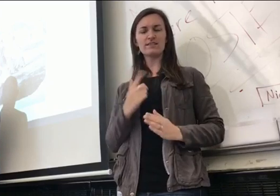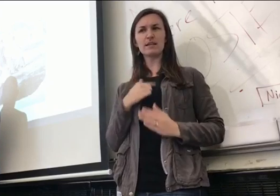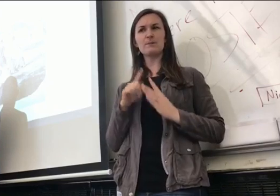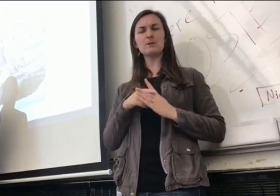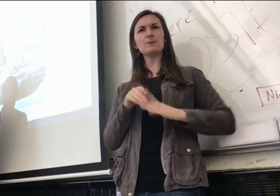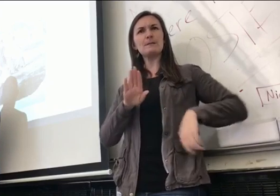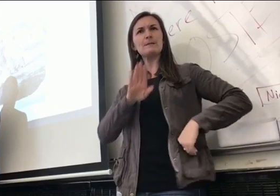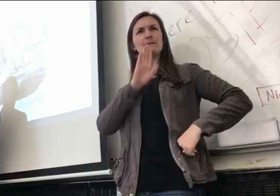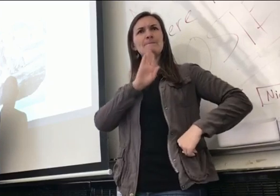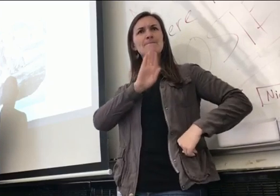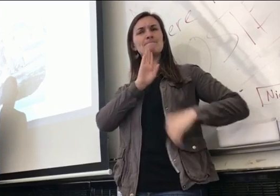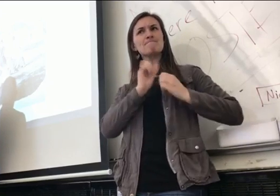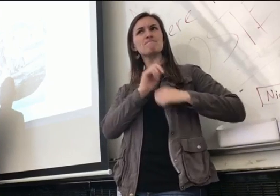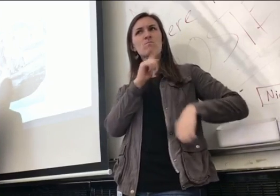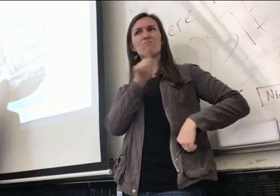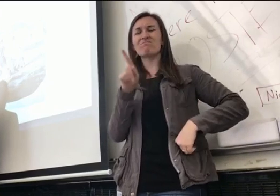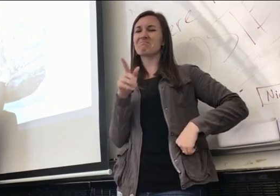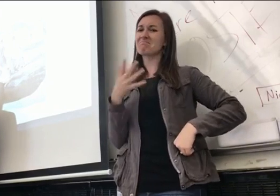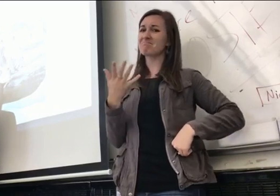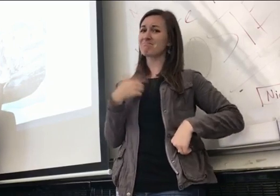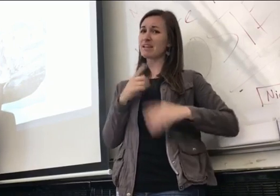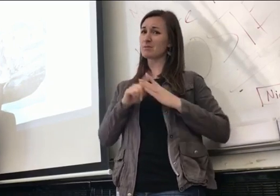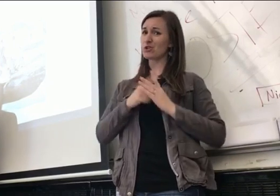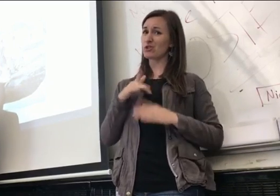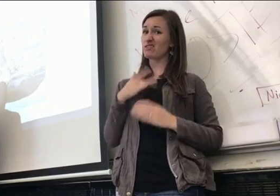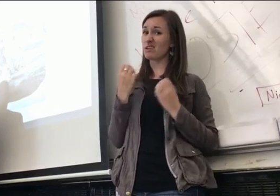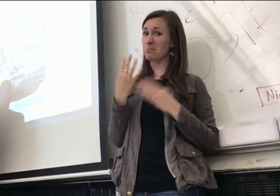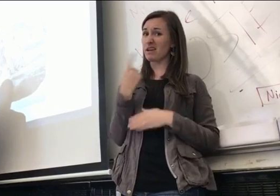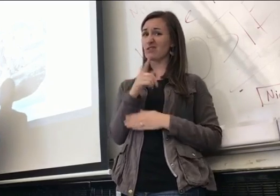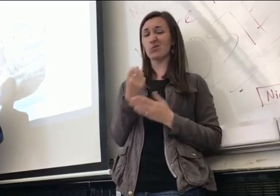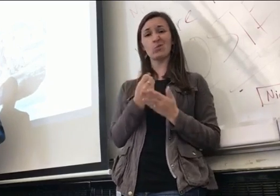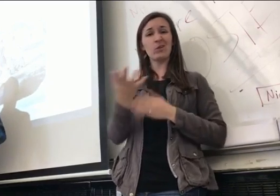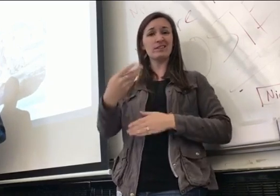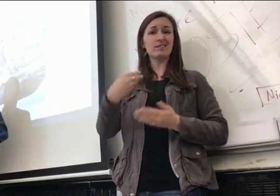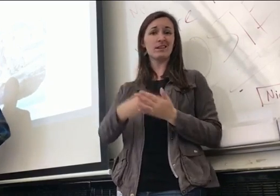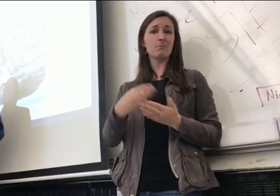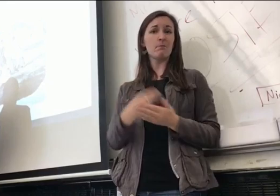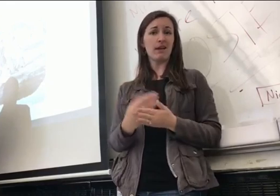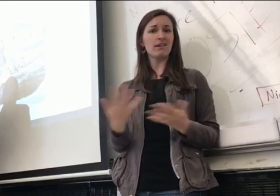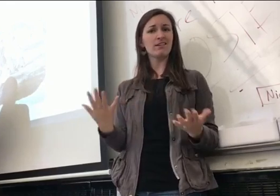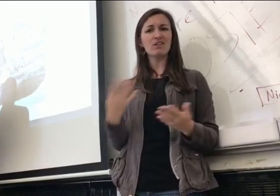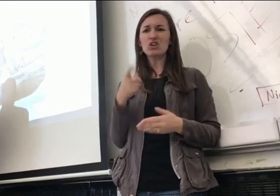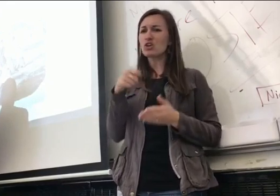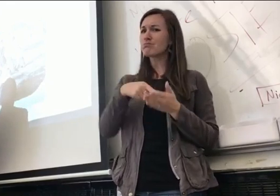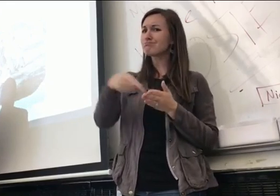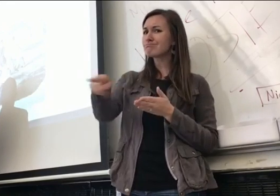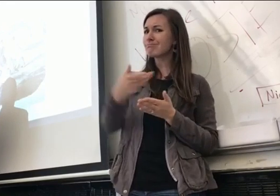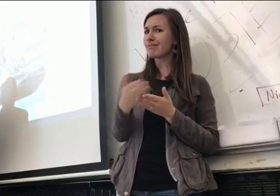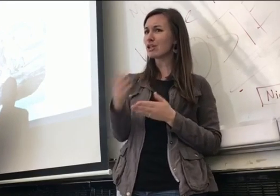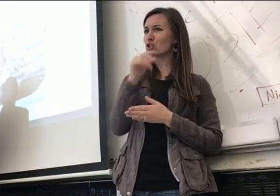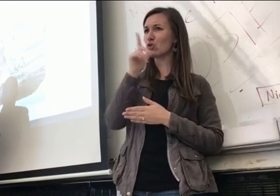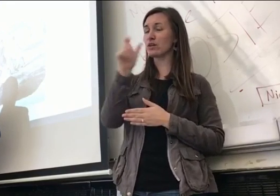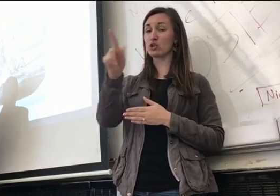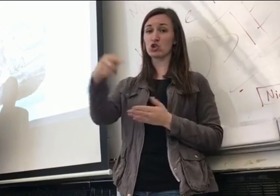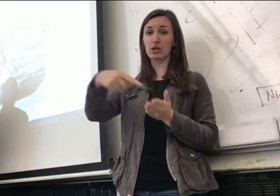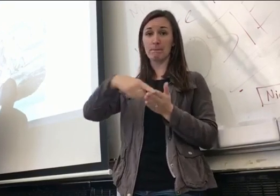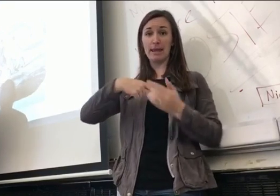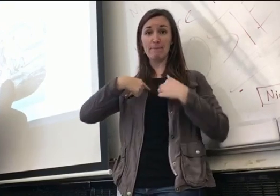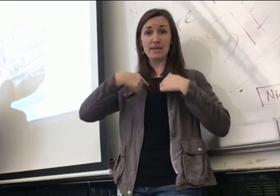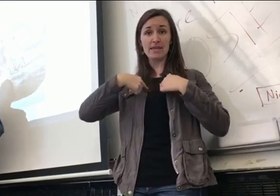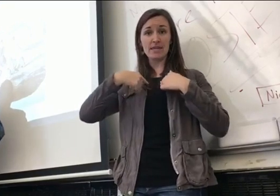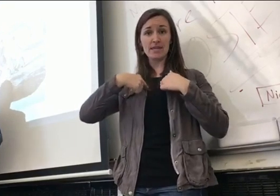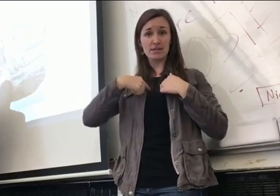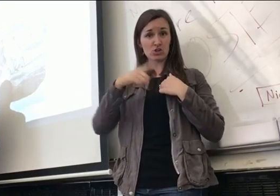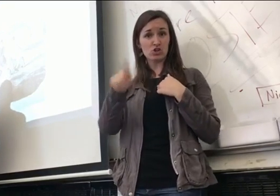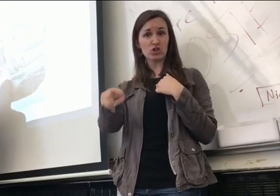guys. To be honest with you, I'm starting to feel like a lot of you guys are wasting money on things that you don't need. You should be paying me instead.